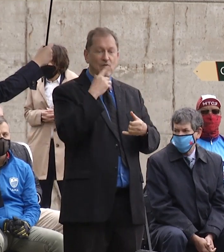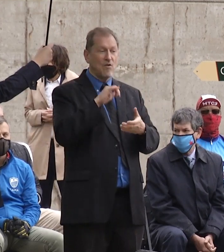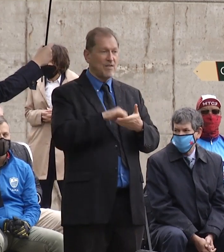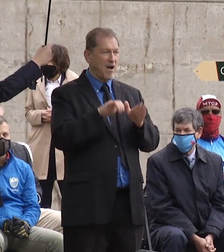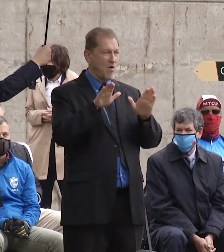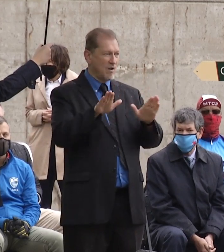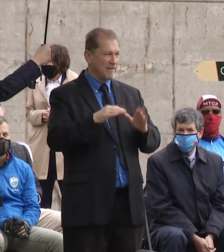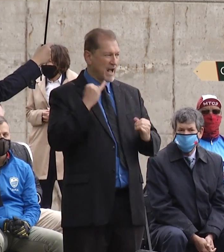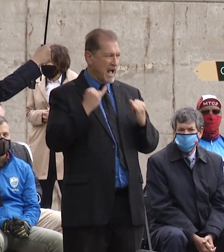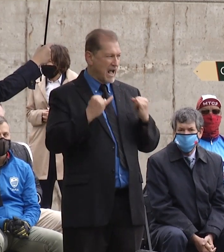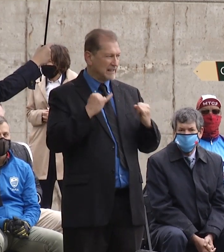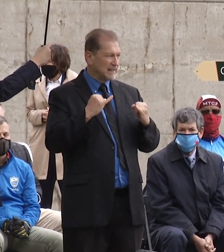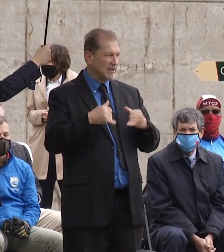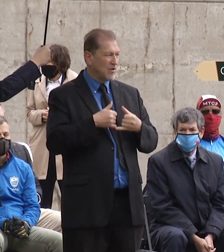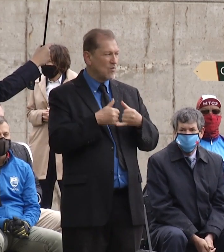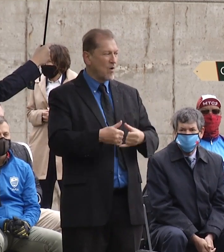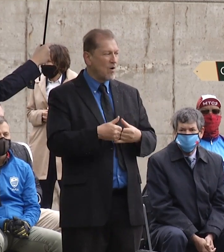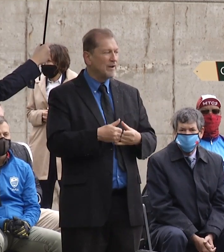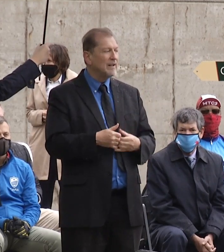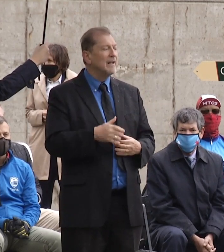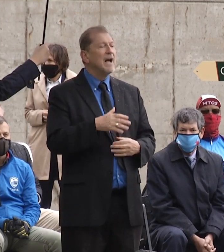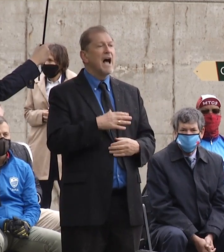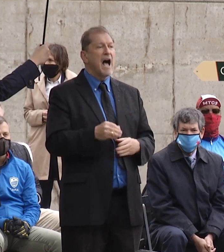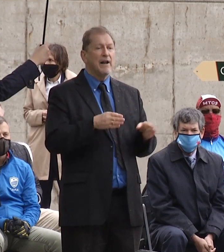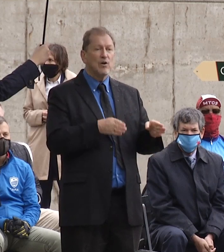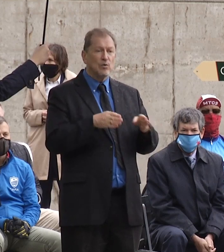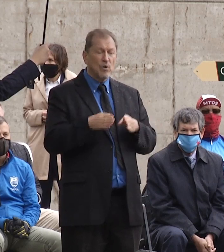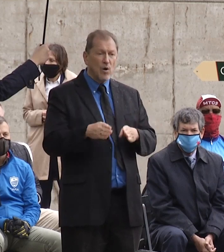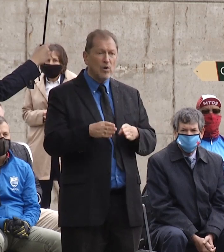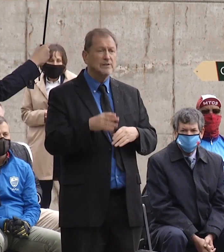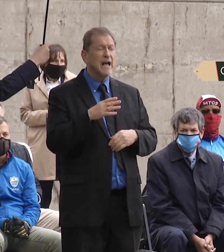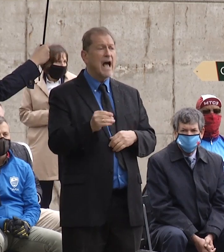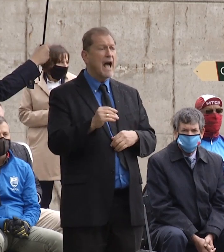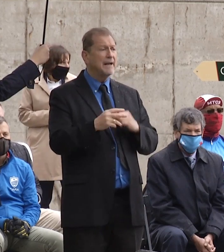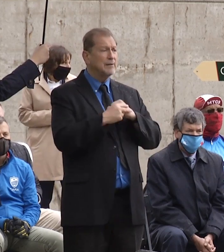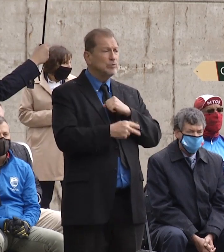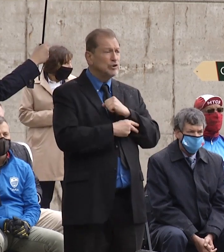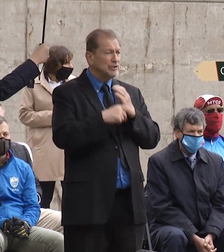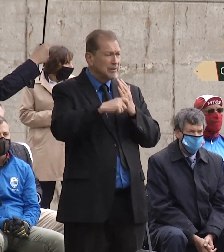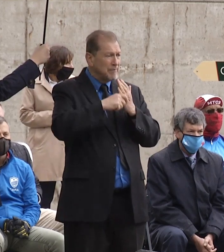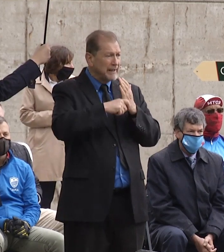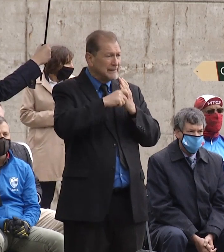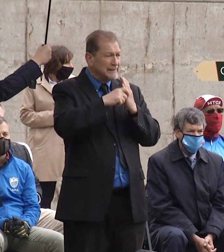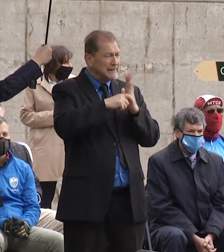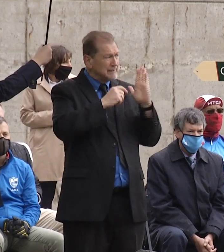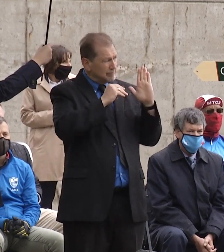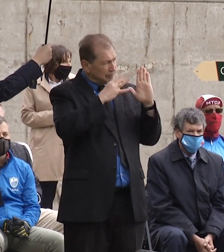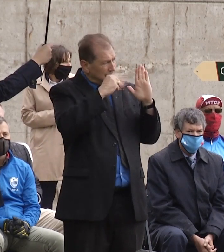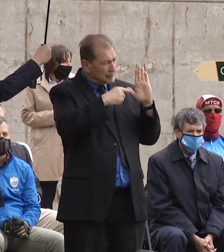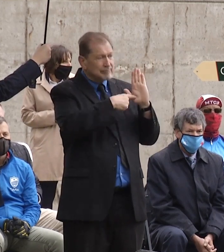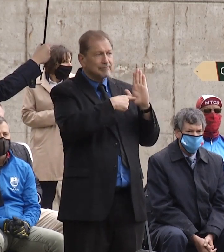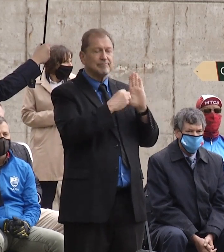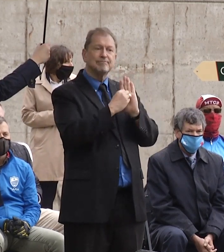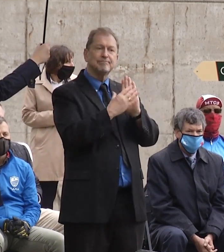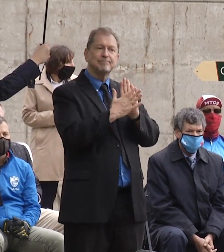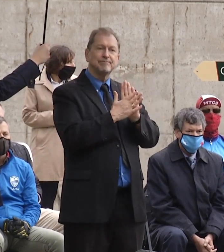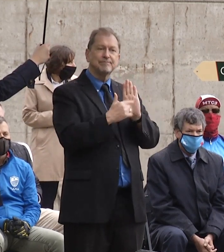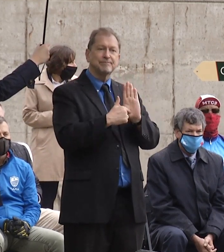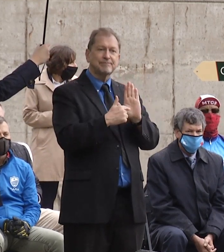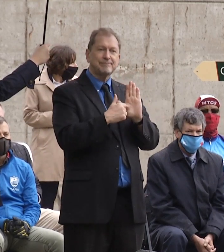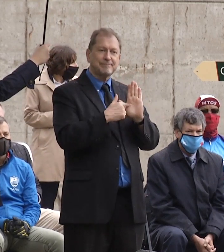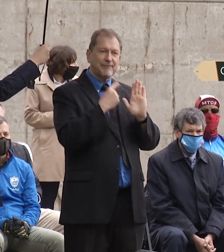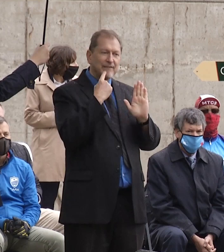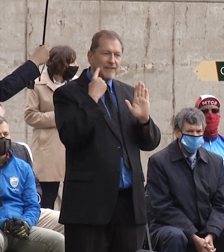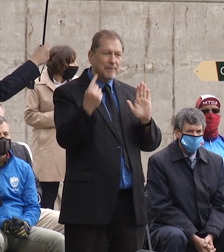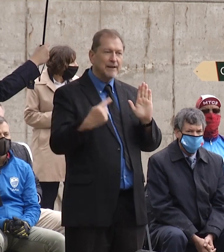Award, and a spot on Roads and Bridges Magazine's Top 10 Bridge Projects of 2020. We need